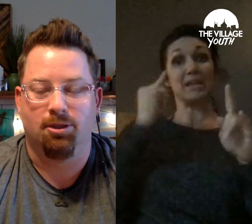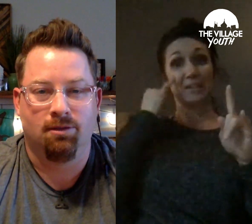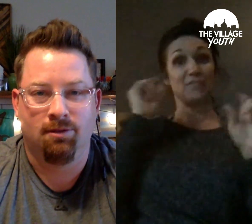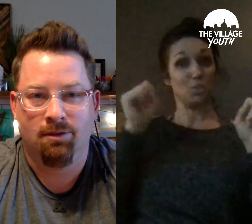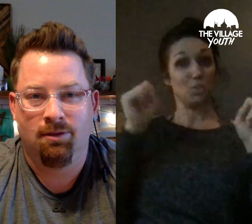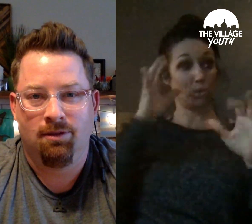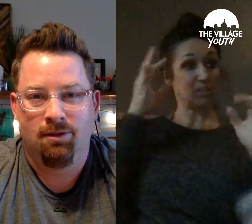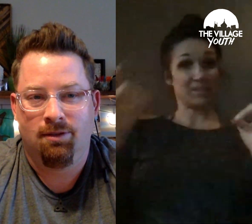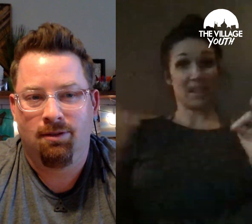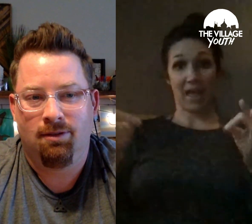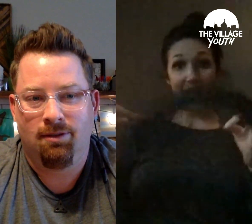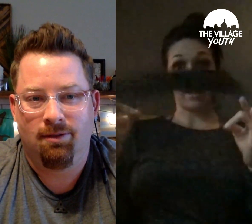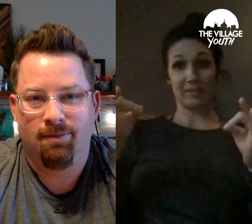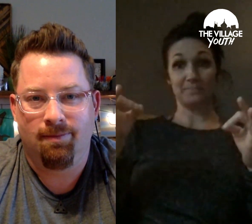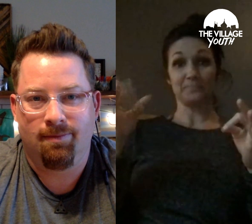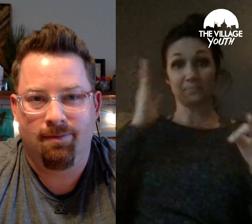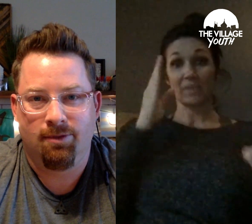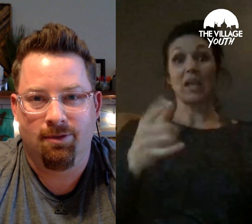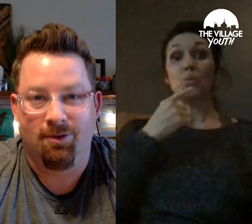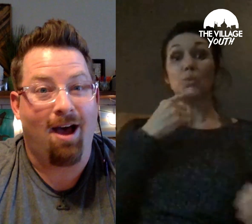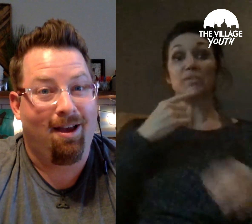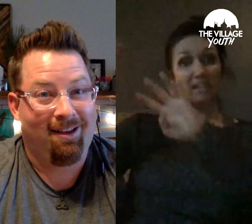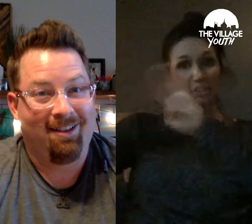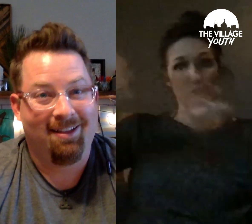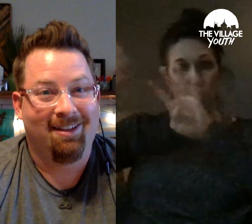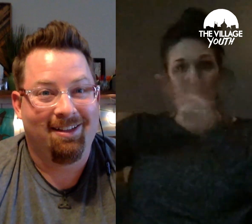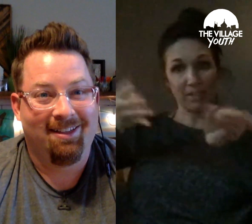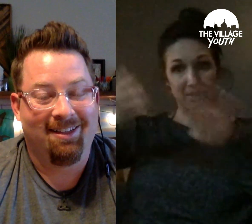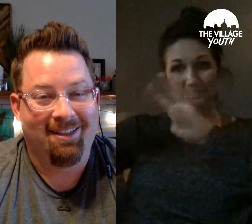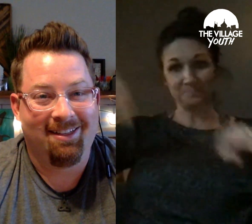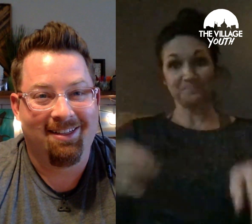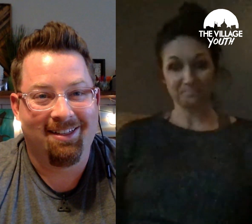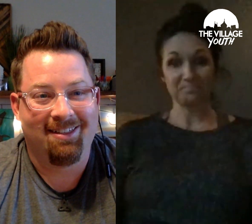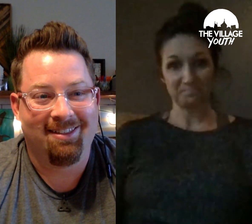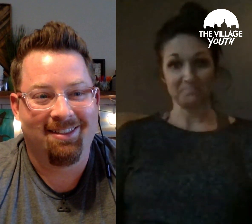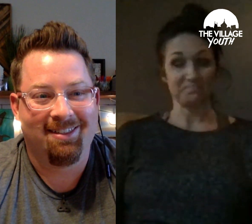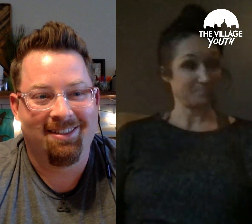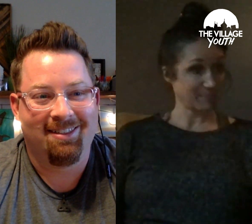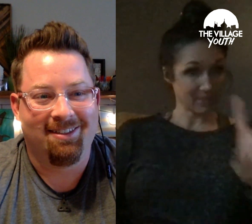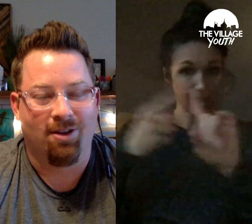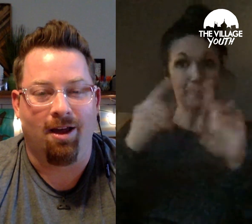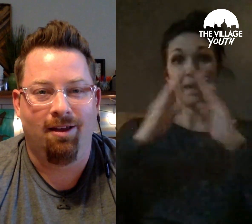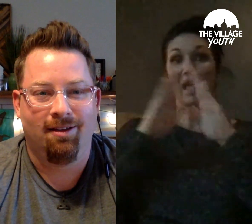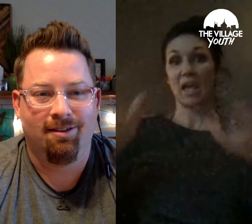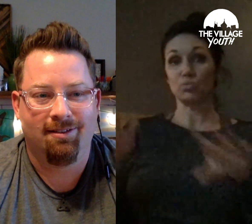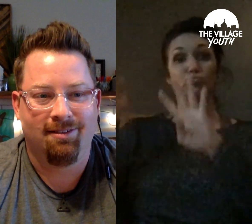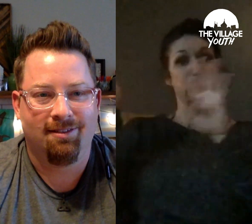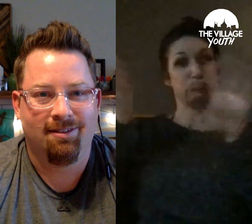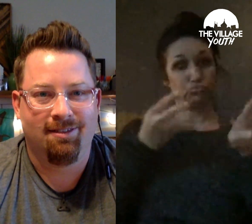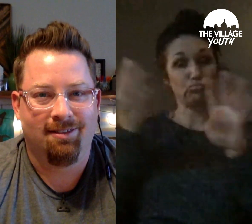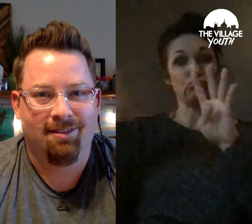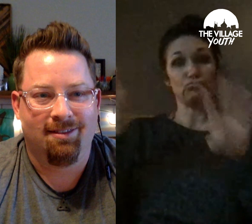your option? I'm going to stream it. Yeah? I'm going to have stream it at my house. My Okay. own